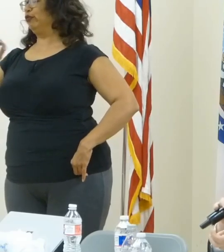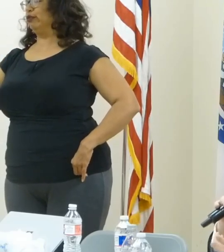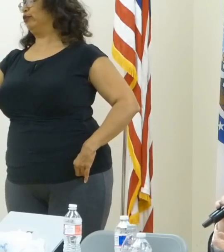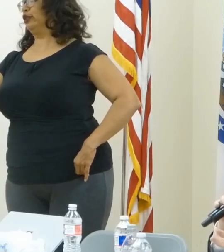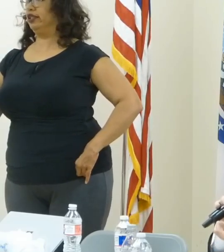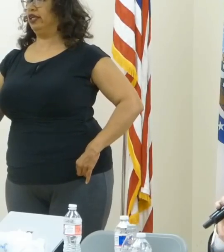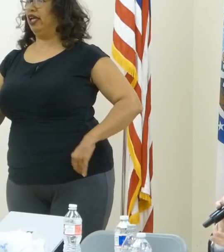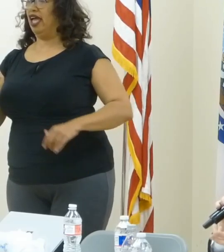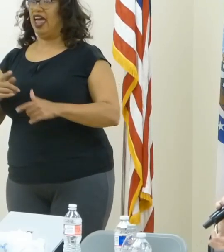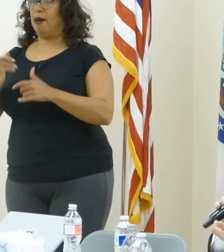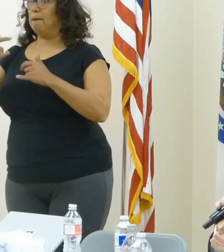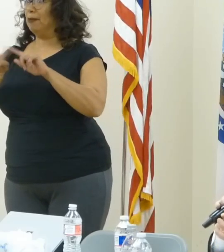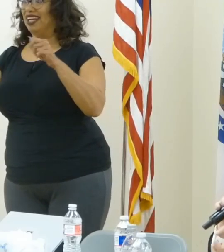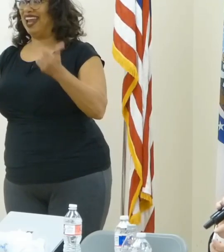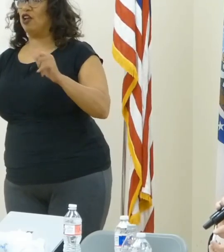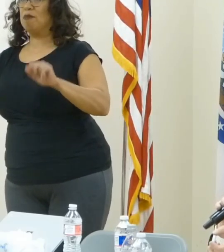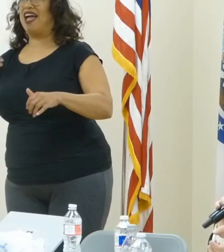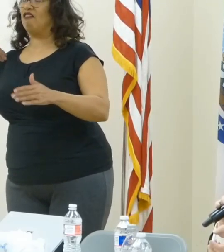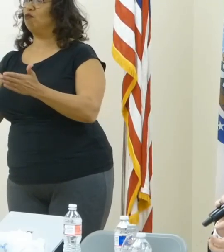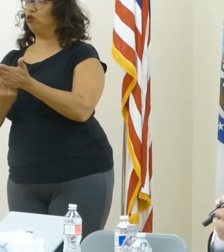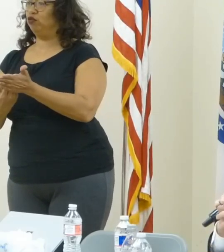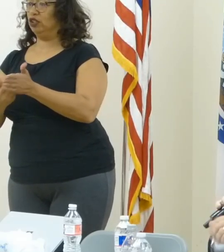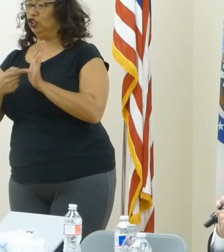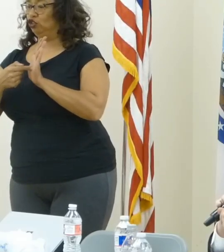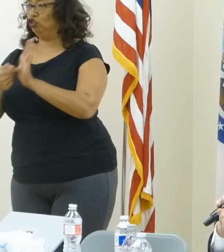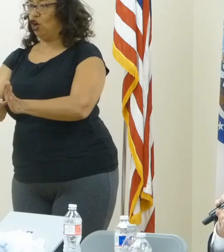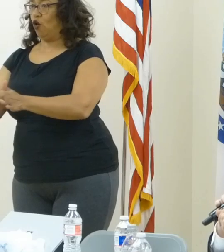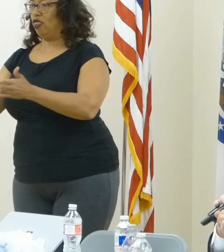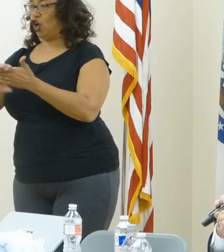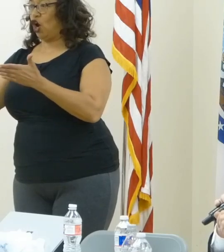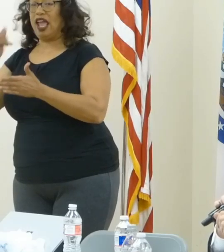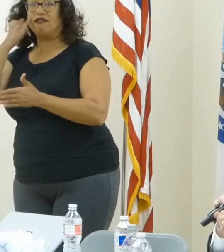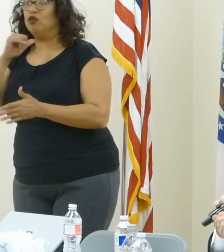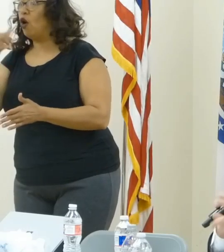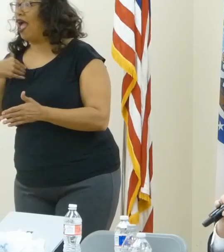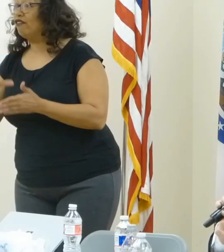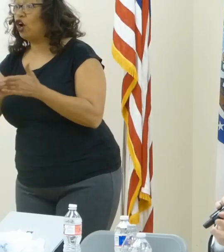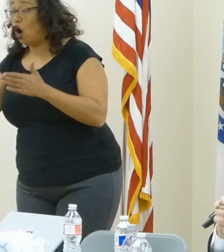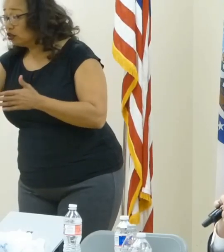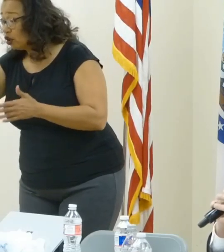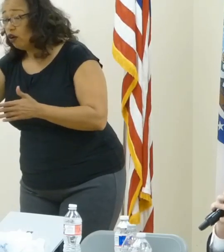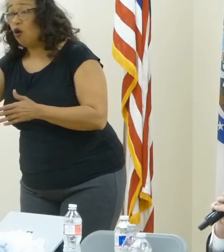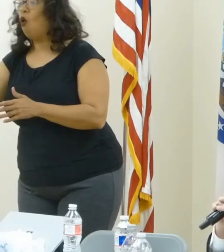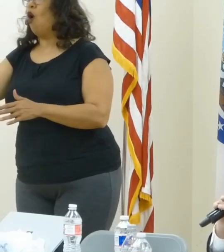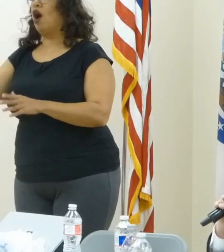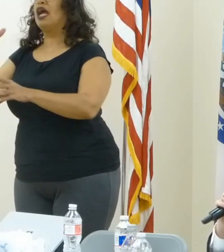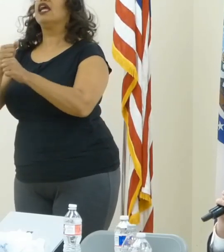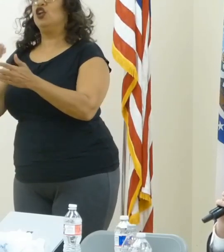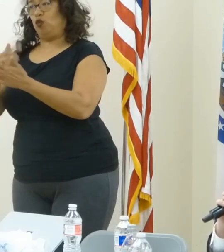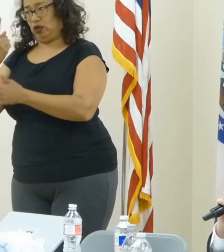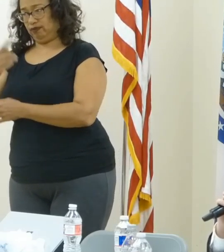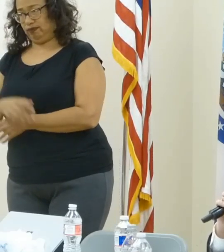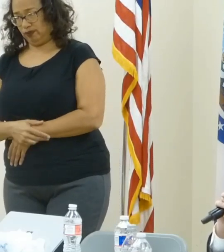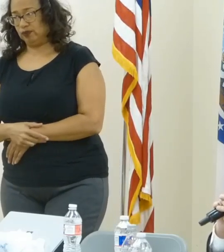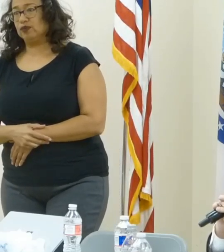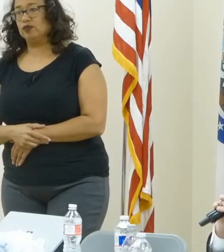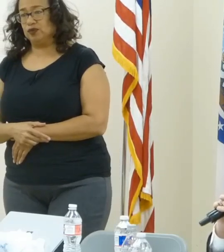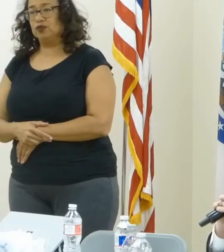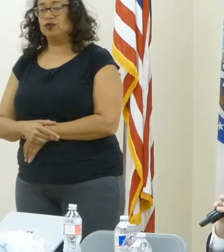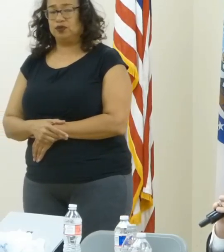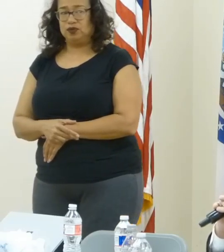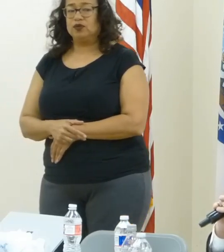Federal standards say you are now going to have to bring in your card. So if you don't have it, look for it or get a new one from the Social Security Administration. When